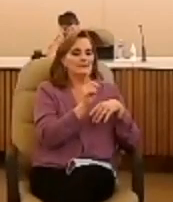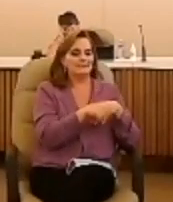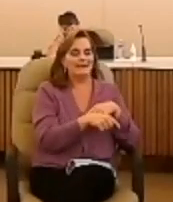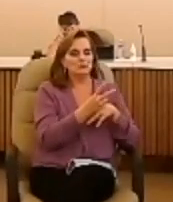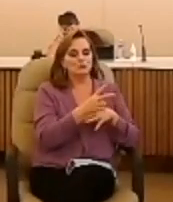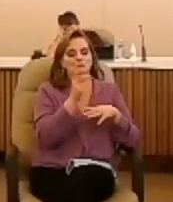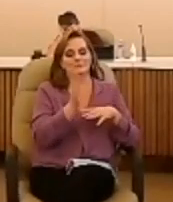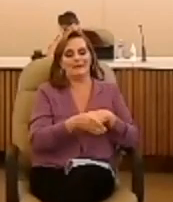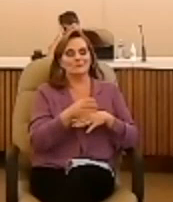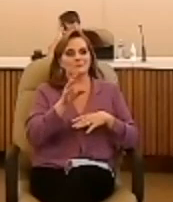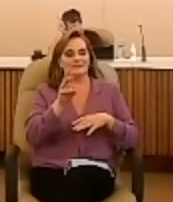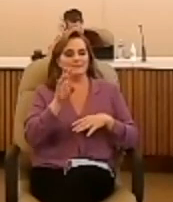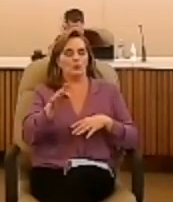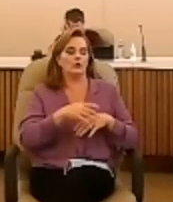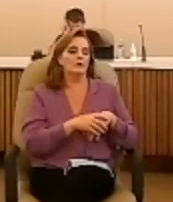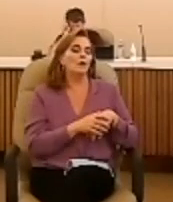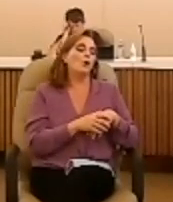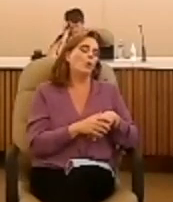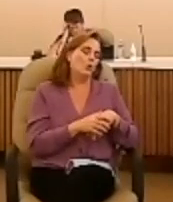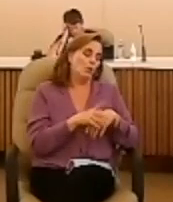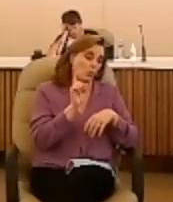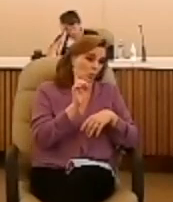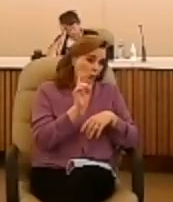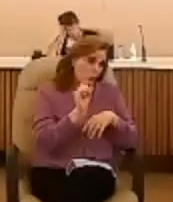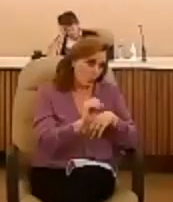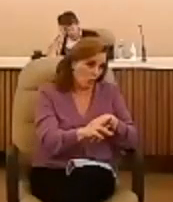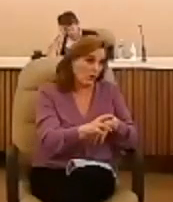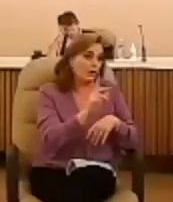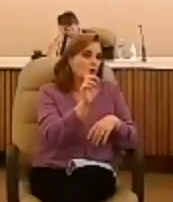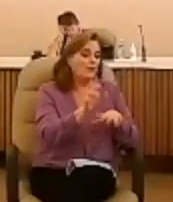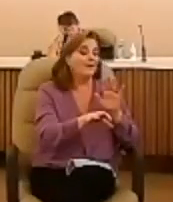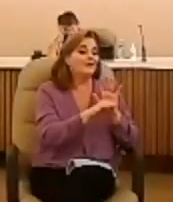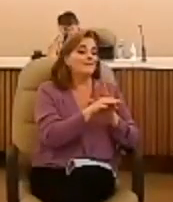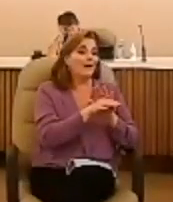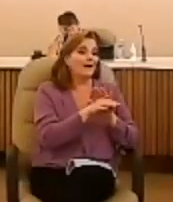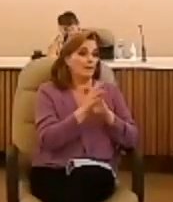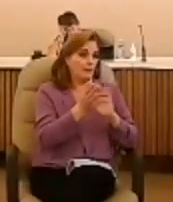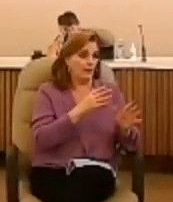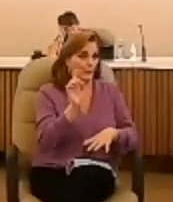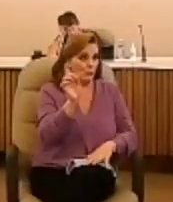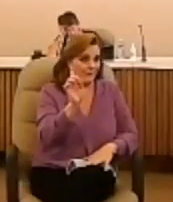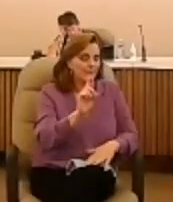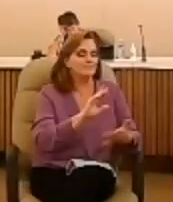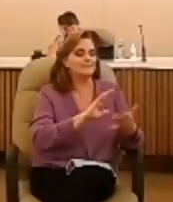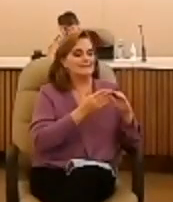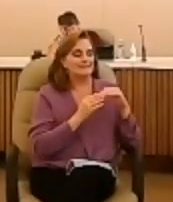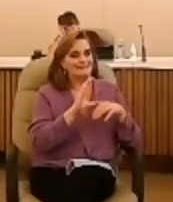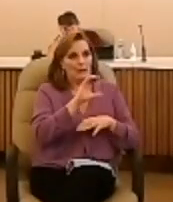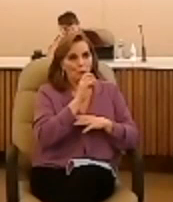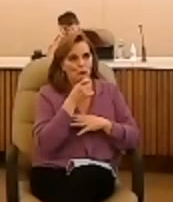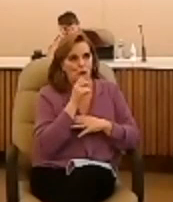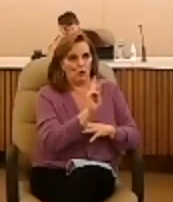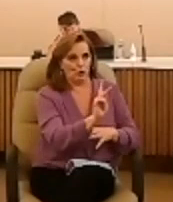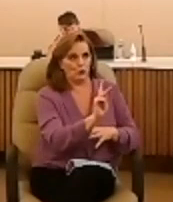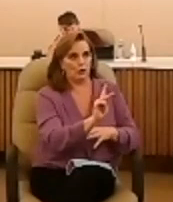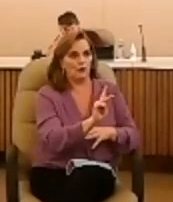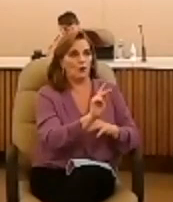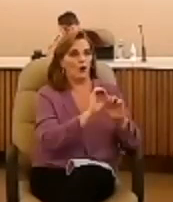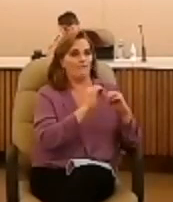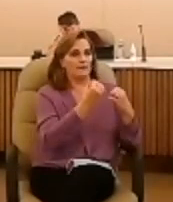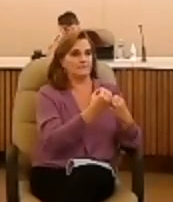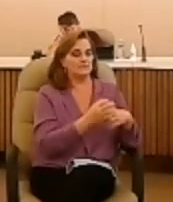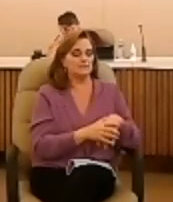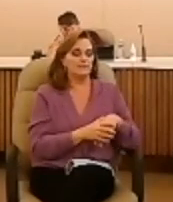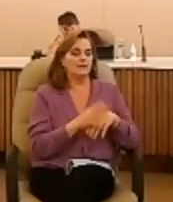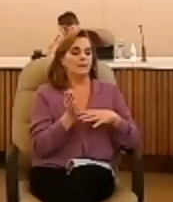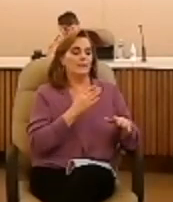162.14-2-64, or as more particularly described in plans on file in the town clerk's office. Planned hours of operation are